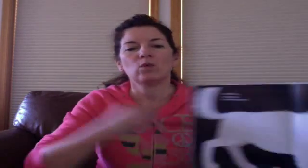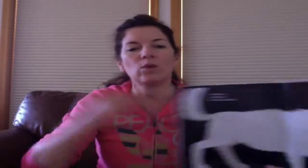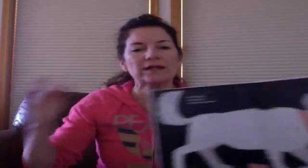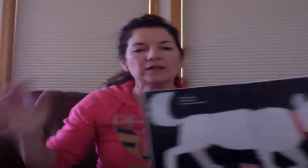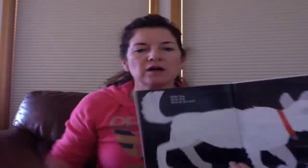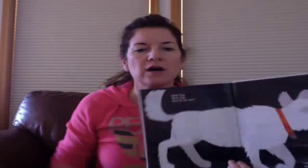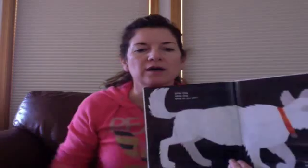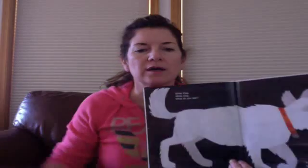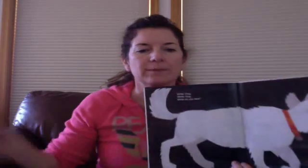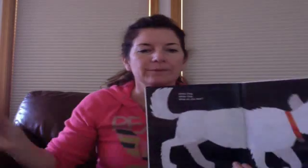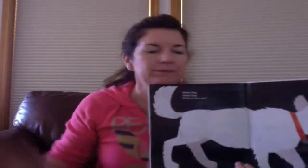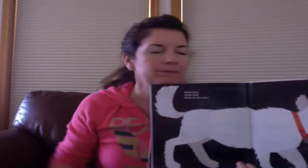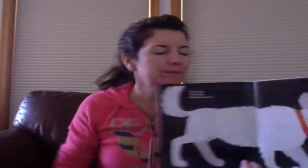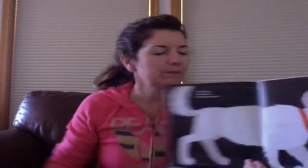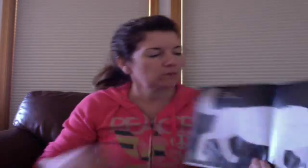White dog,